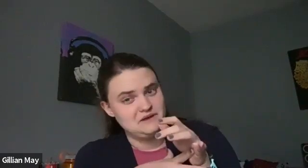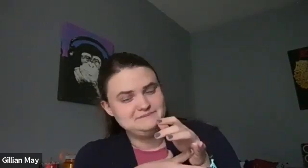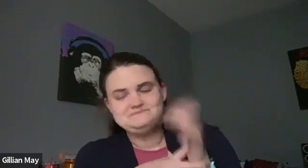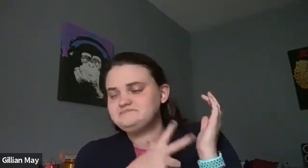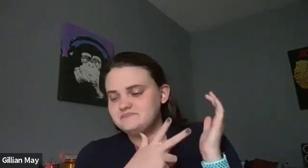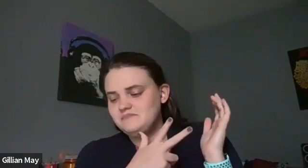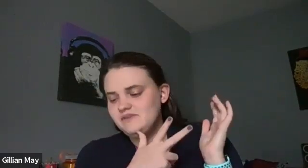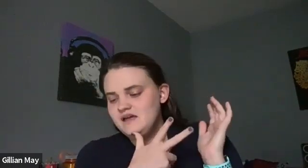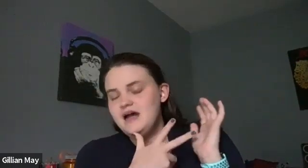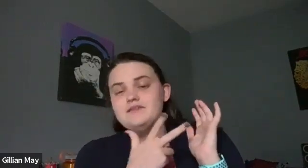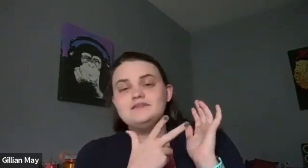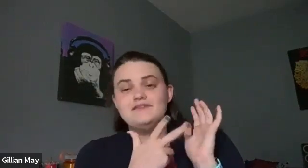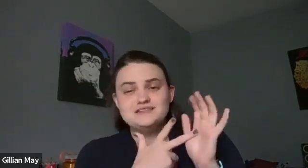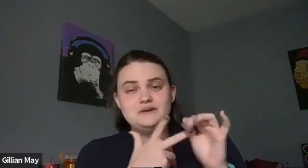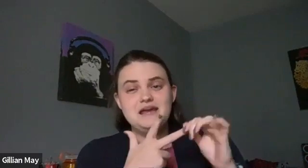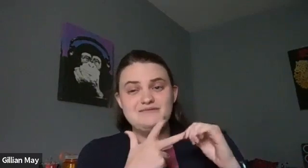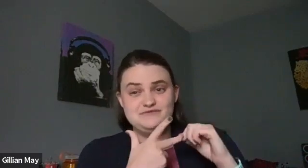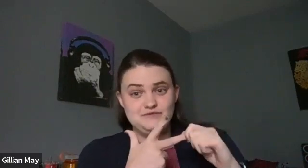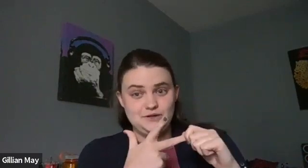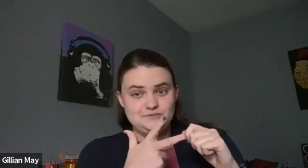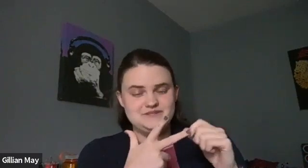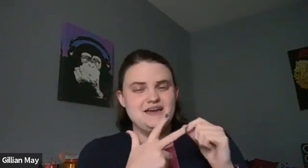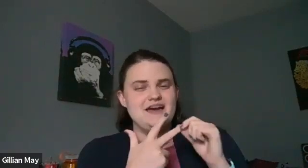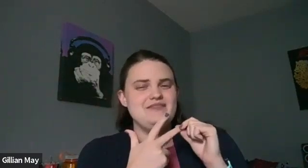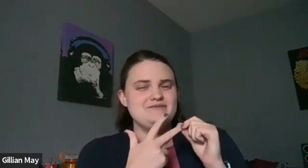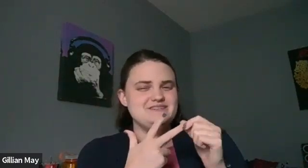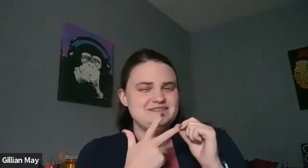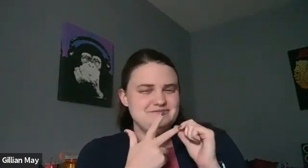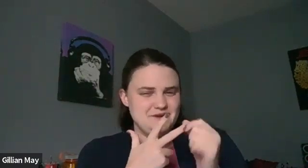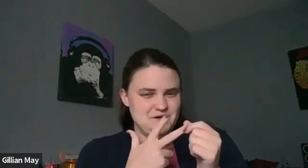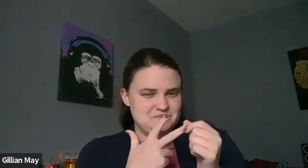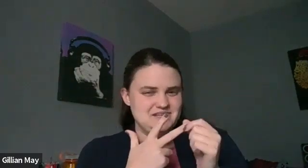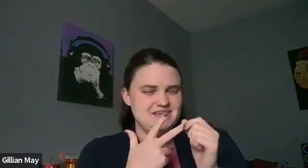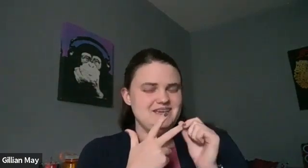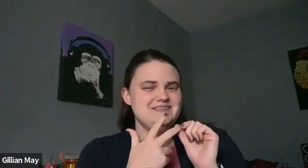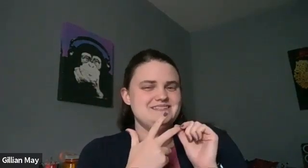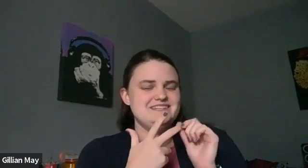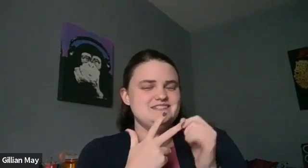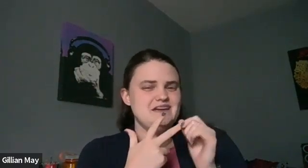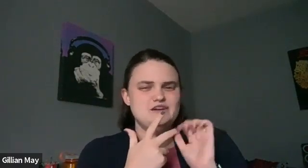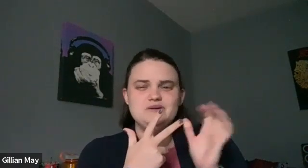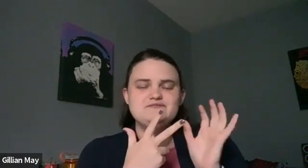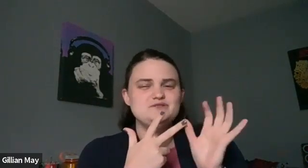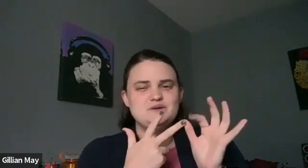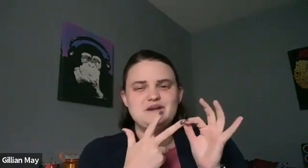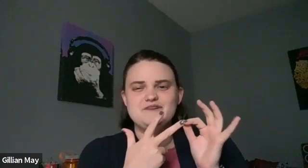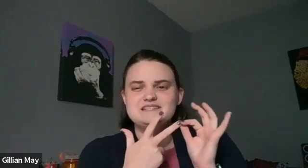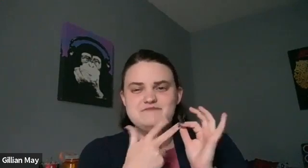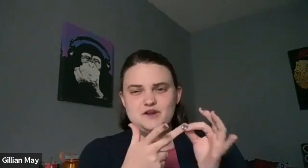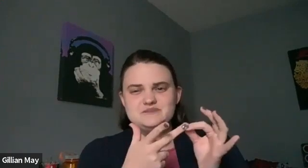one. And then the last one I have is verbs. And the reason of verbs is it always feels weird whenever I say verbs, because